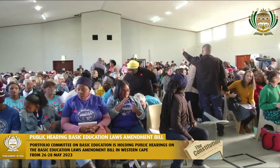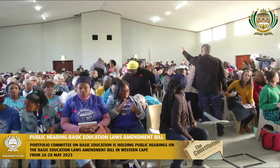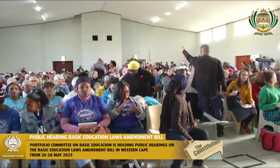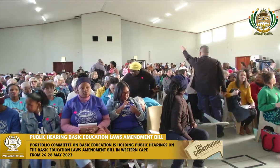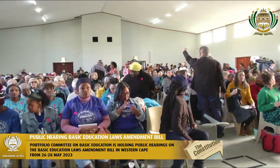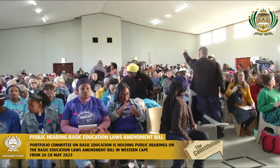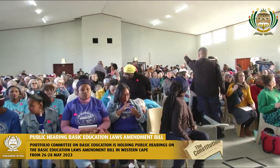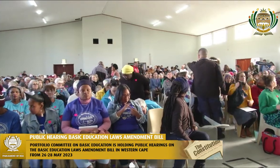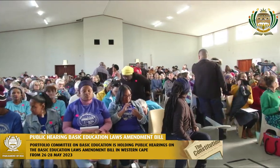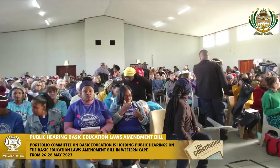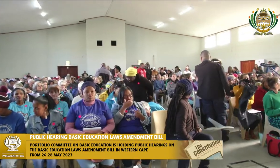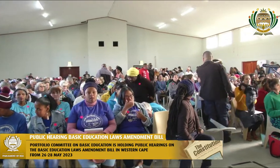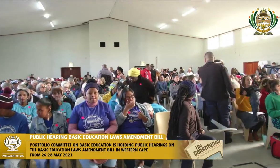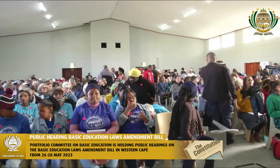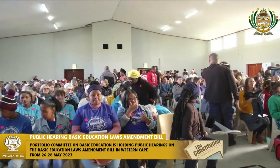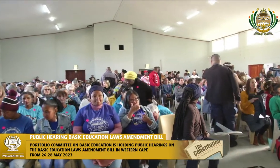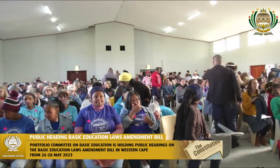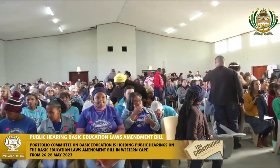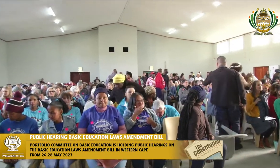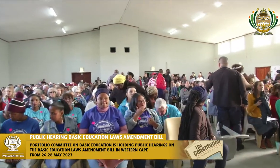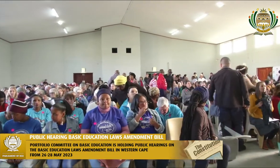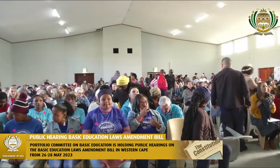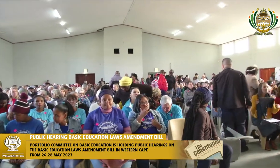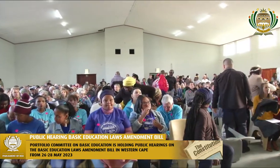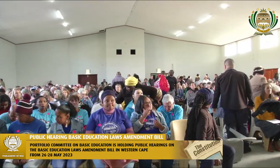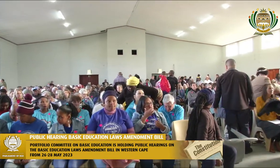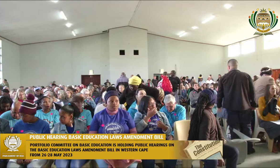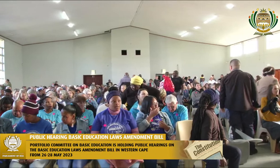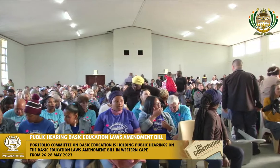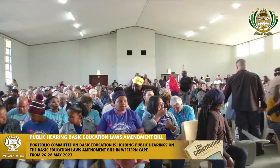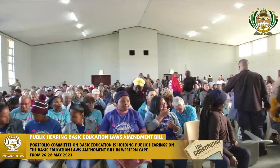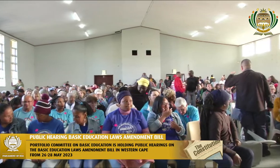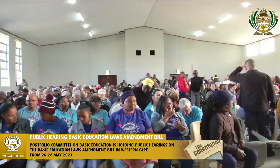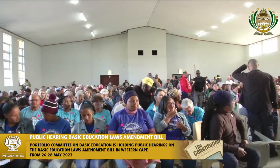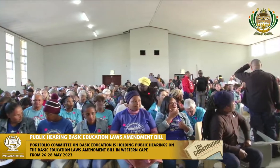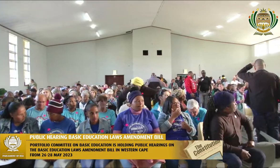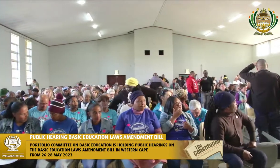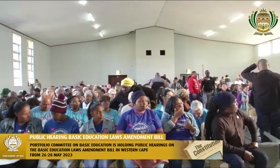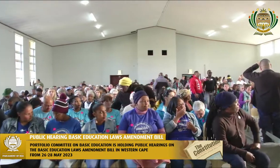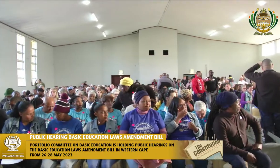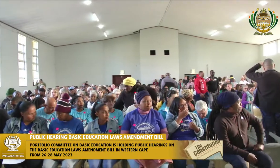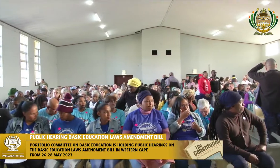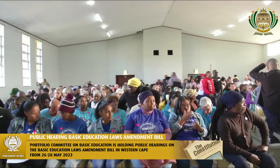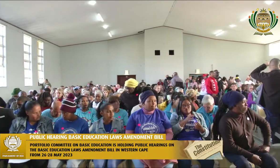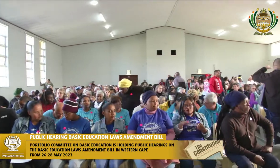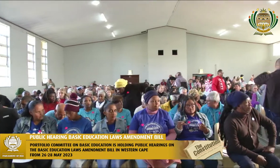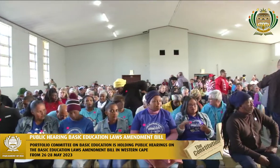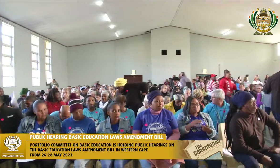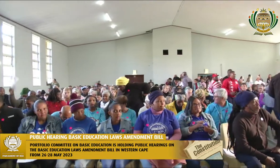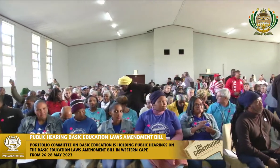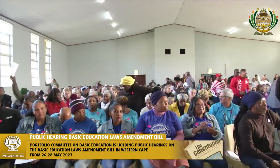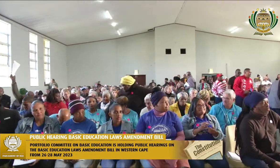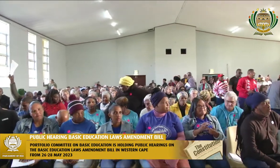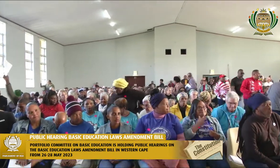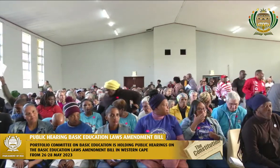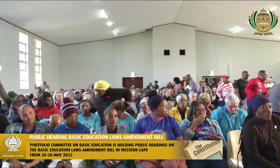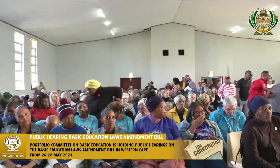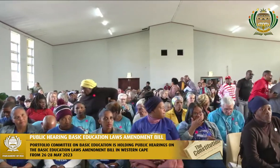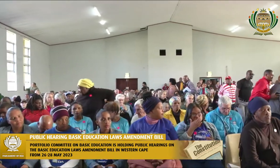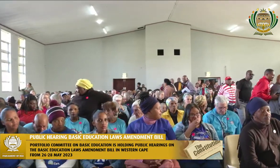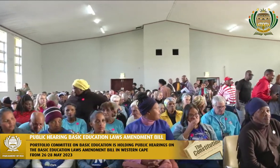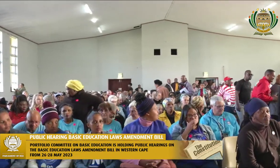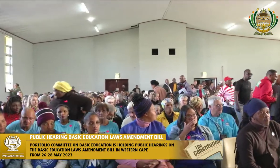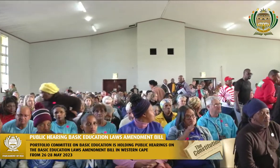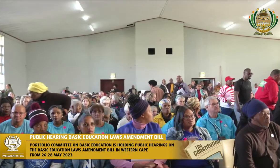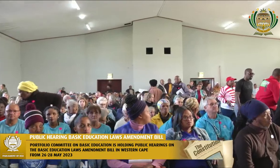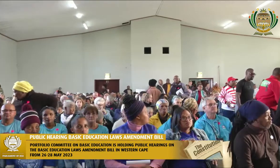I'm told that there is an arrangement of more chairs to come. They are coming. But if you don't have a chair,